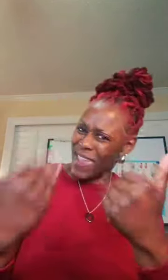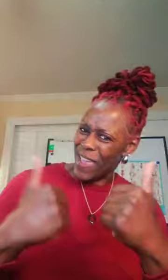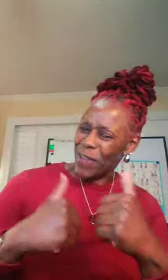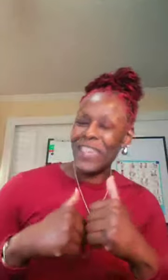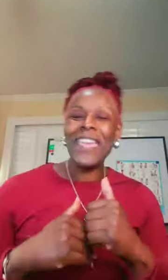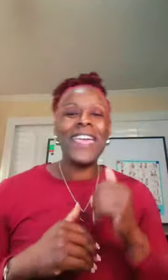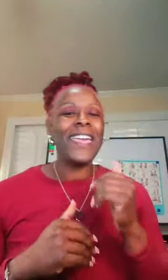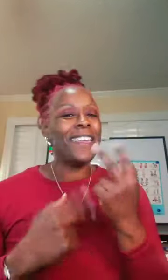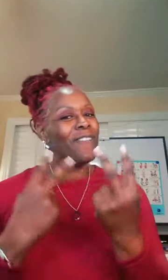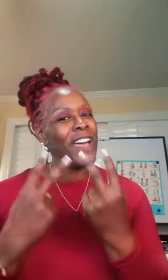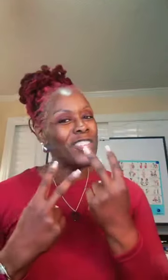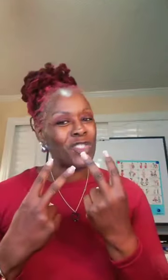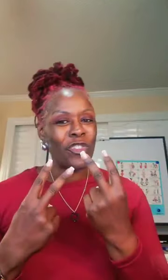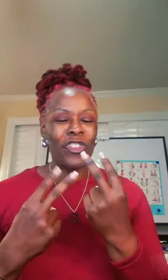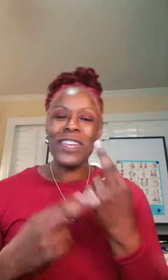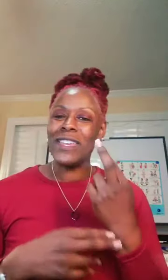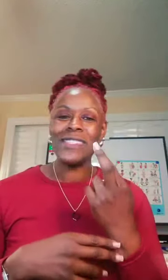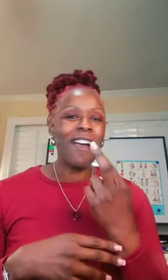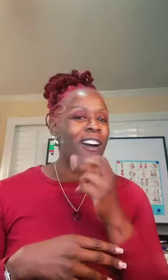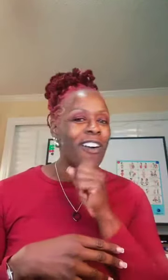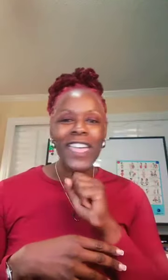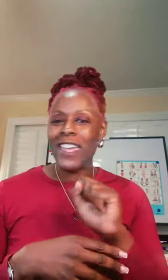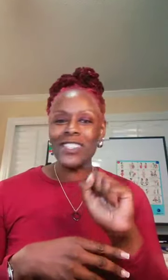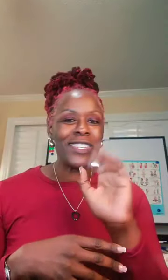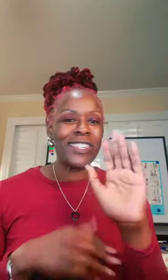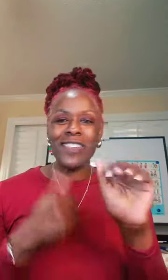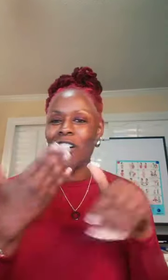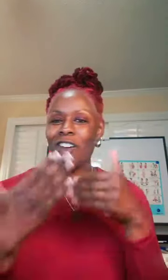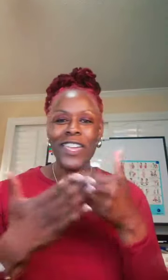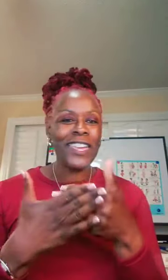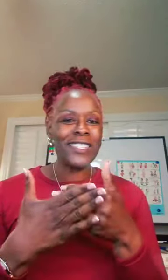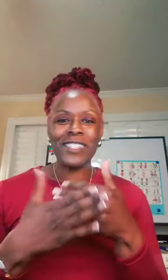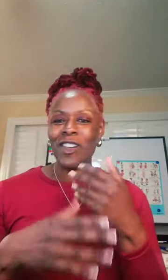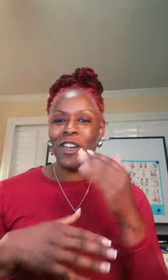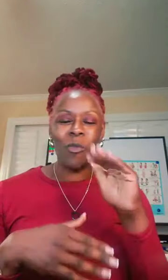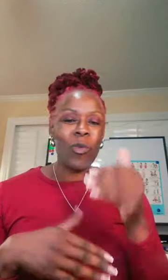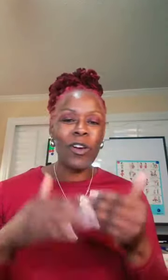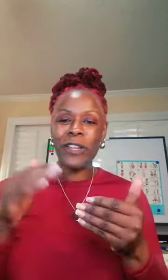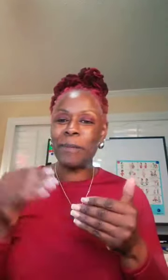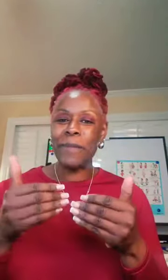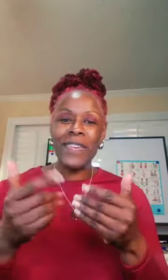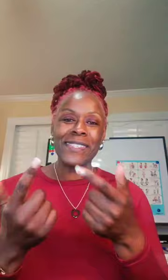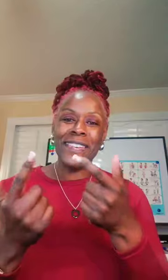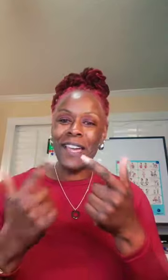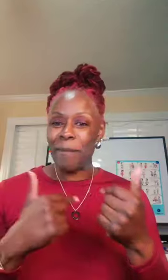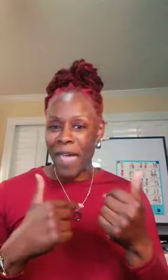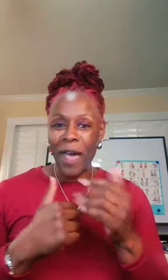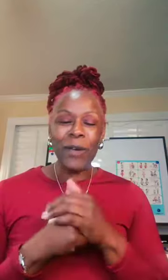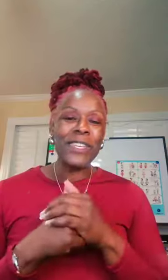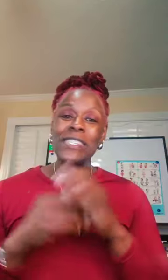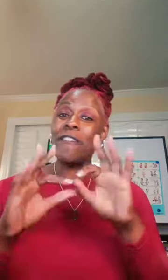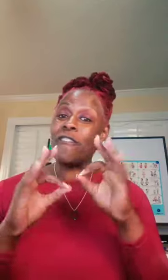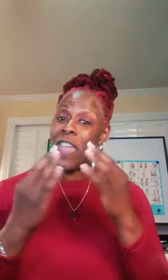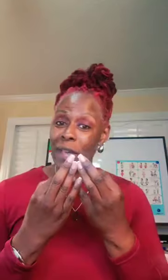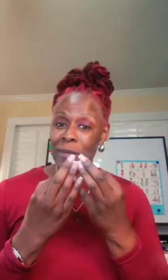out and invite your friends, all ages. All ages are welcome to come out. It's a